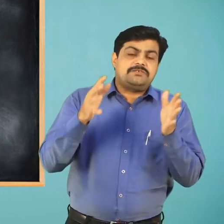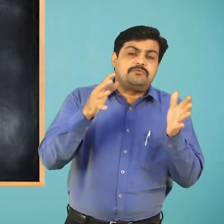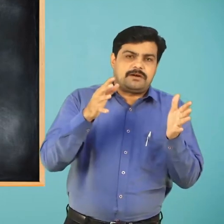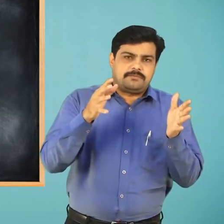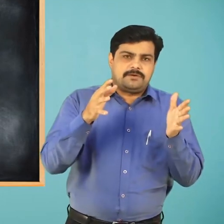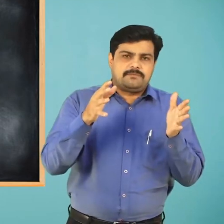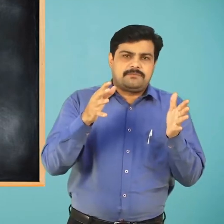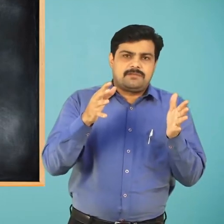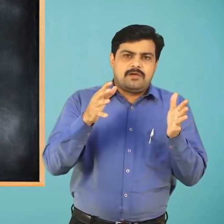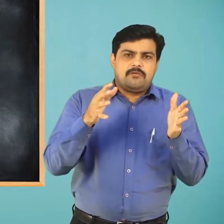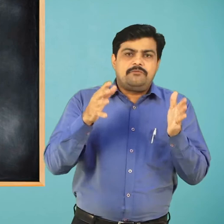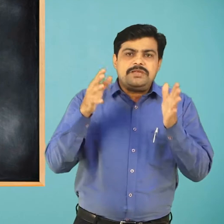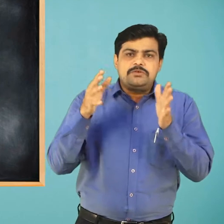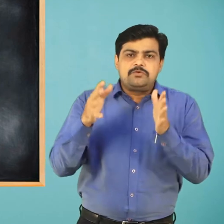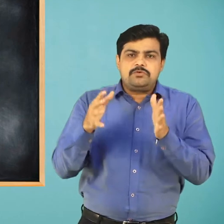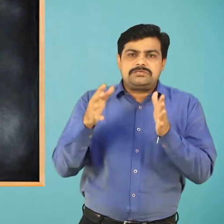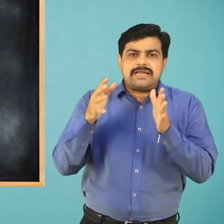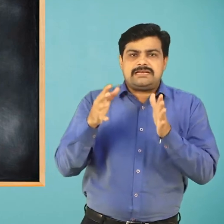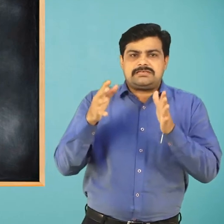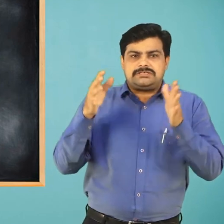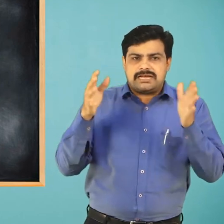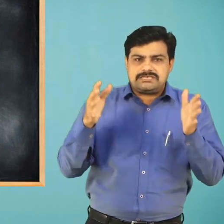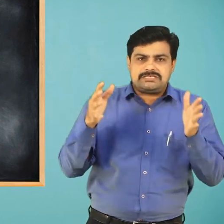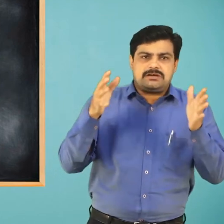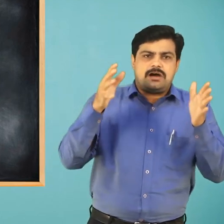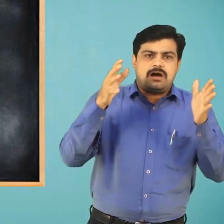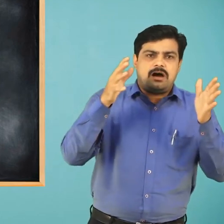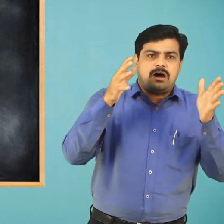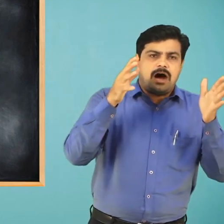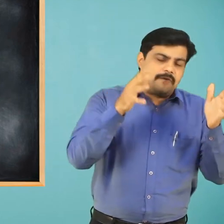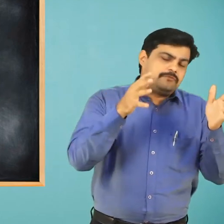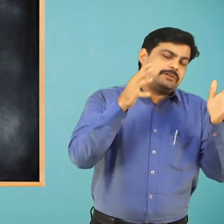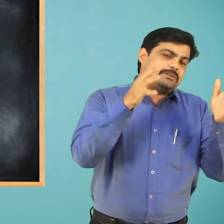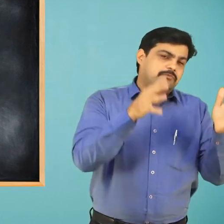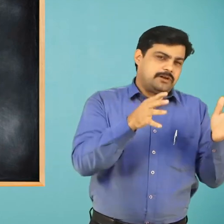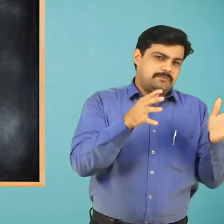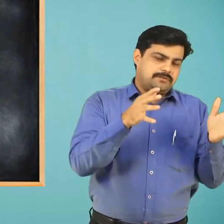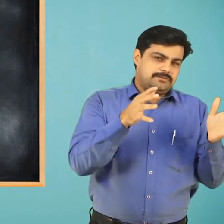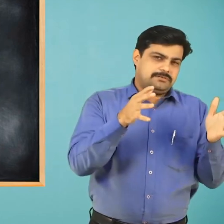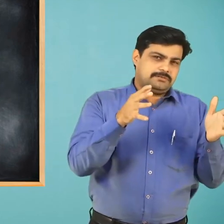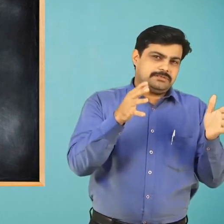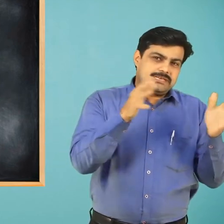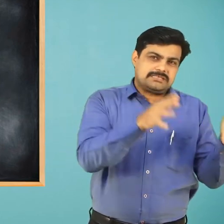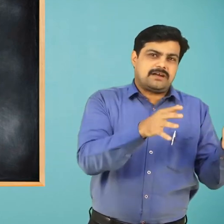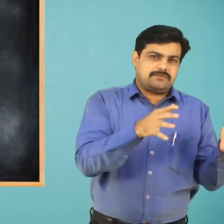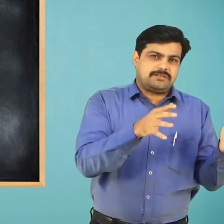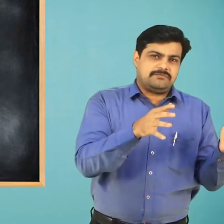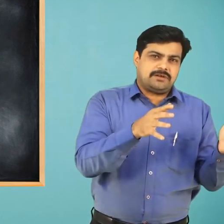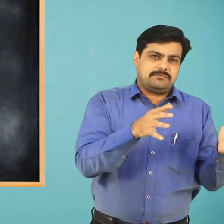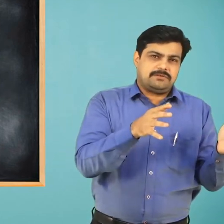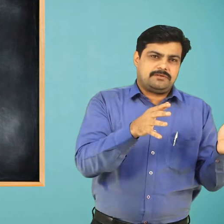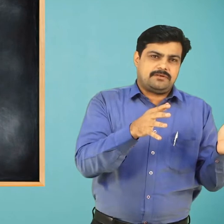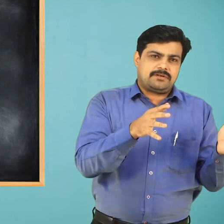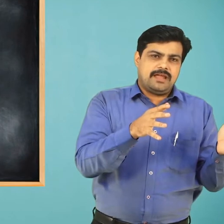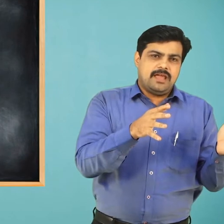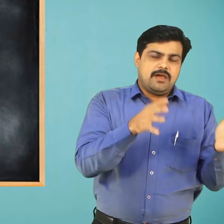the verb, we use it just after the verb. Just after the verb. Okay?